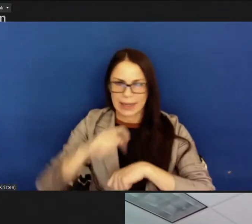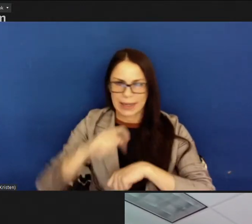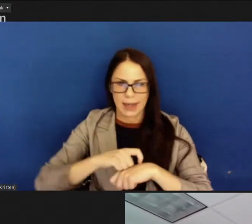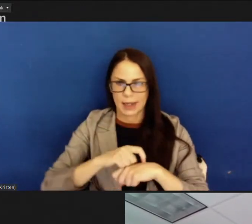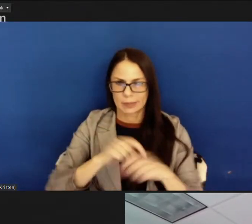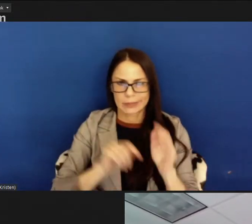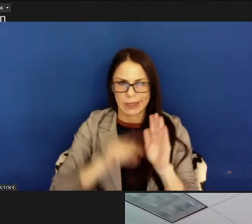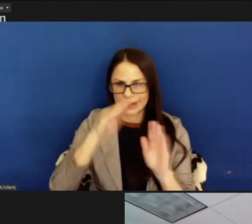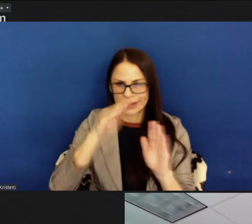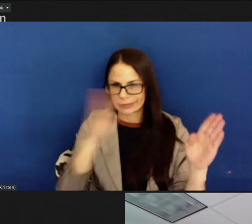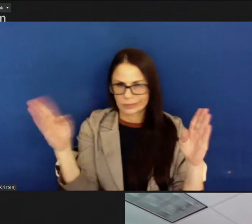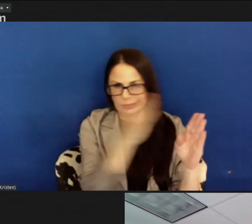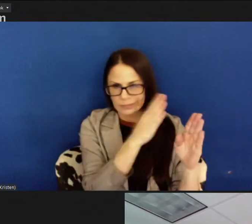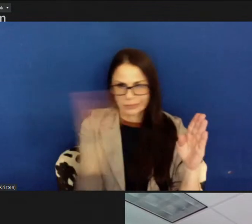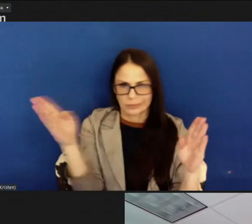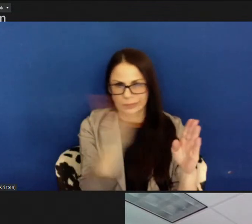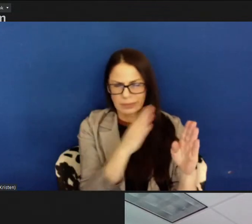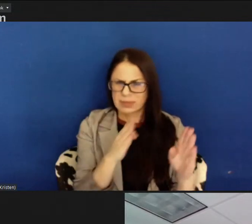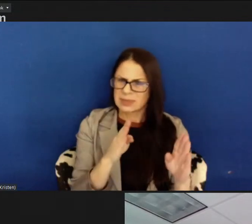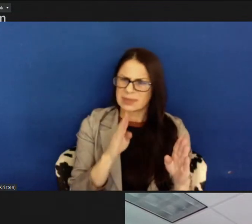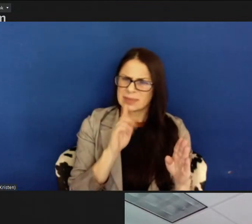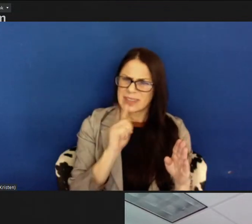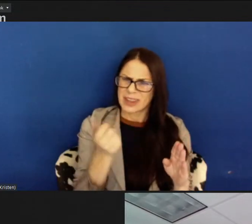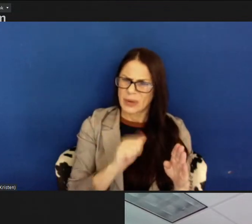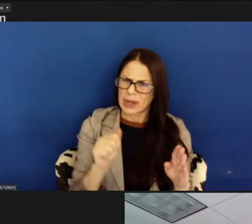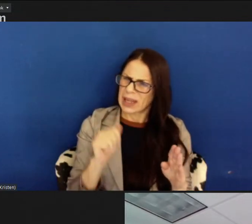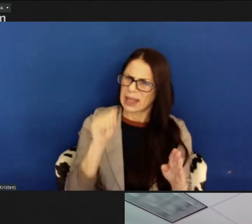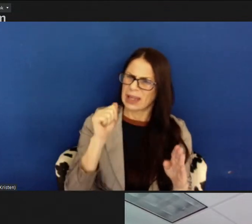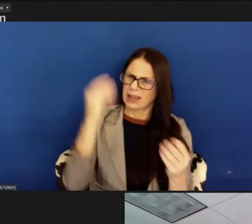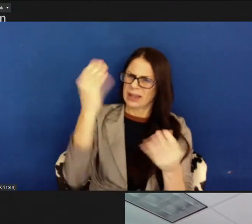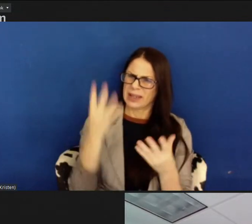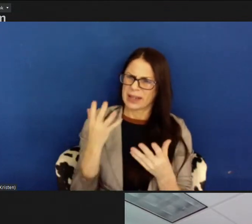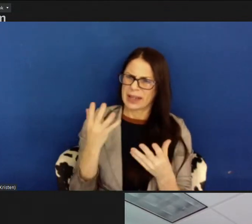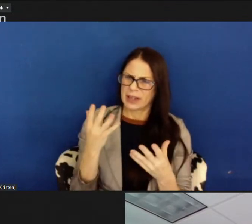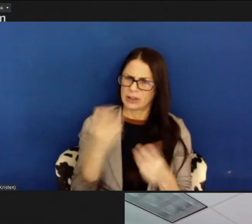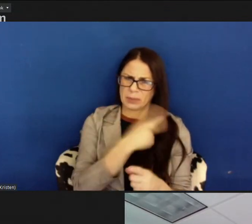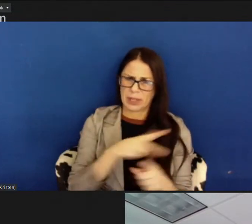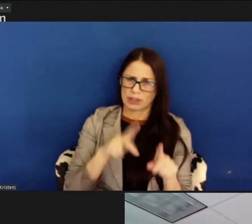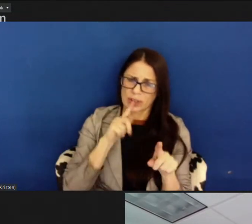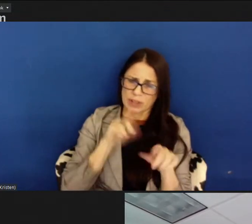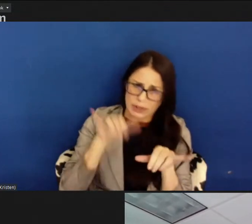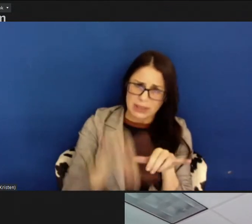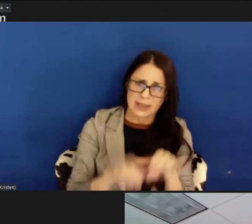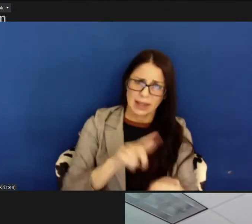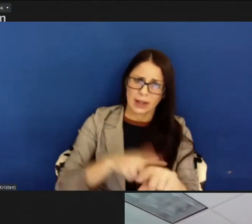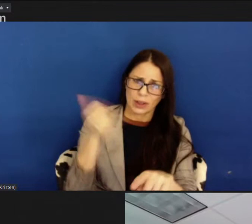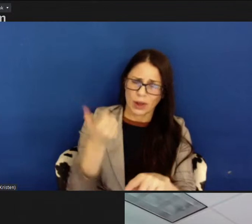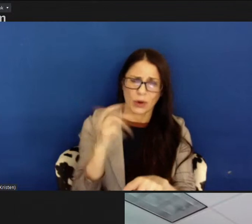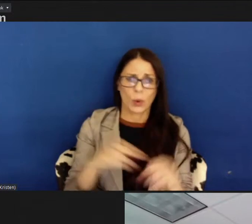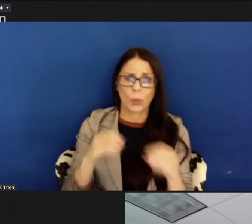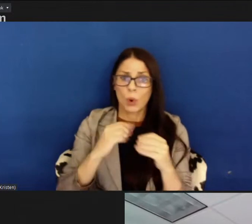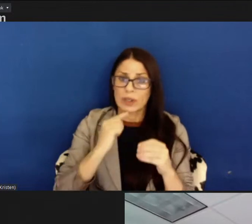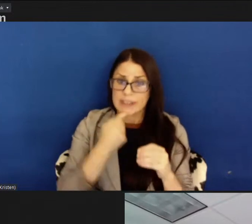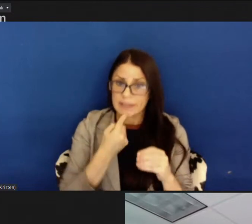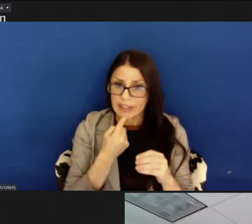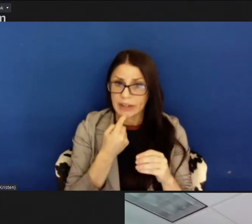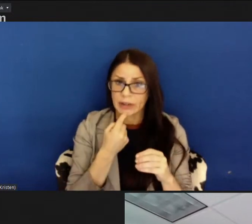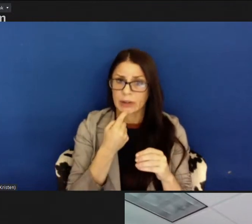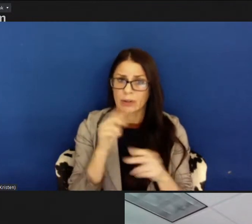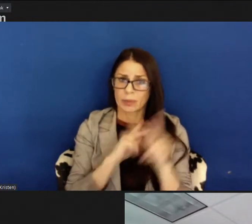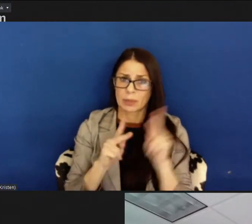patients are staying longer in the hospital, that we're seeing any more severity in the hospital that's causing people to stay a little longer?